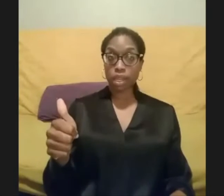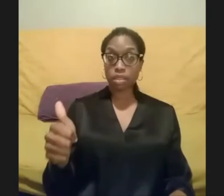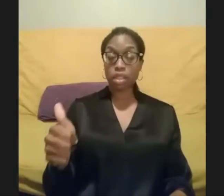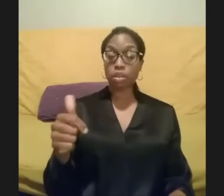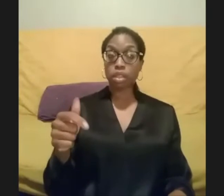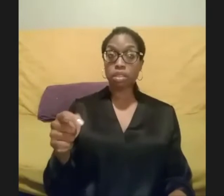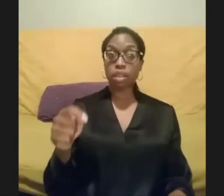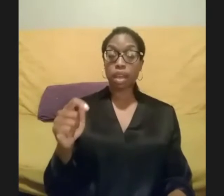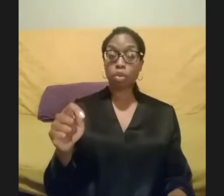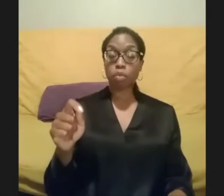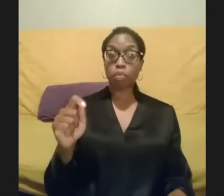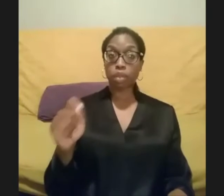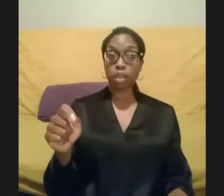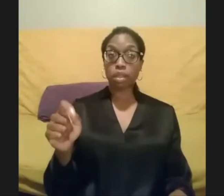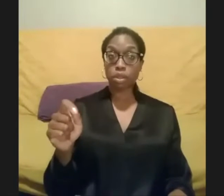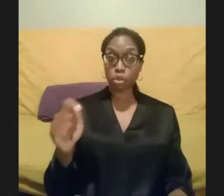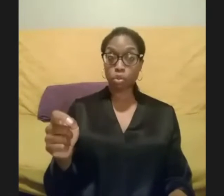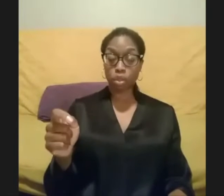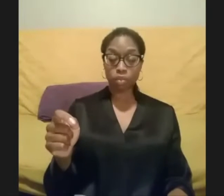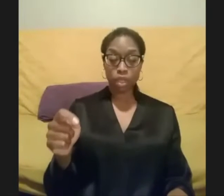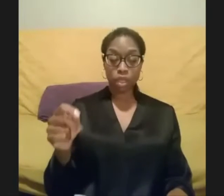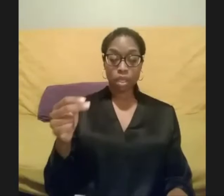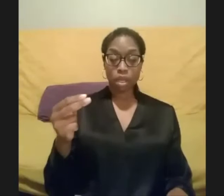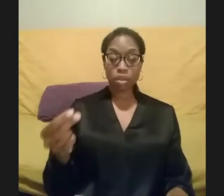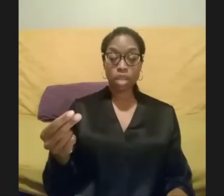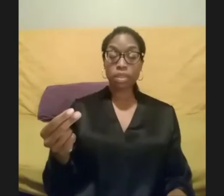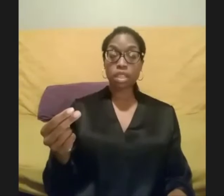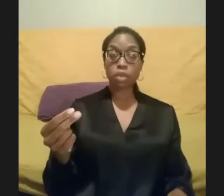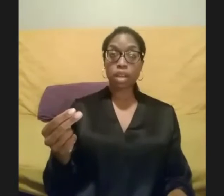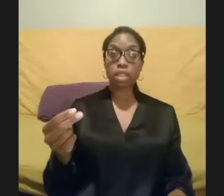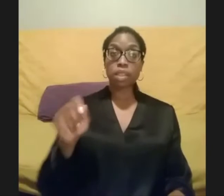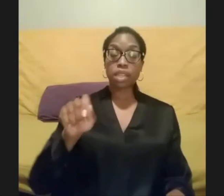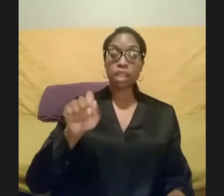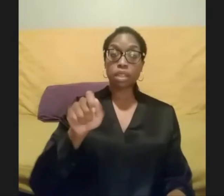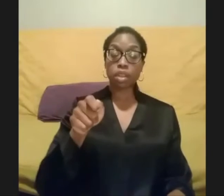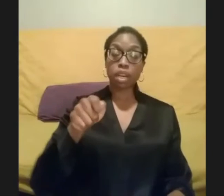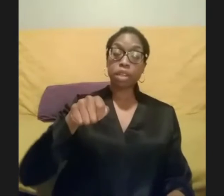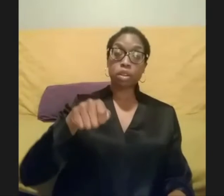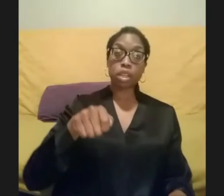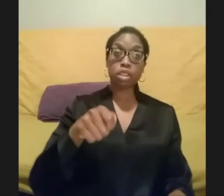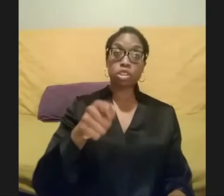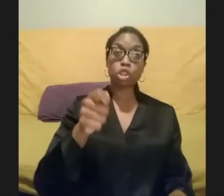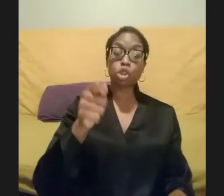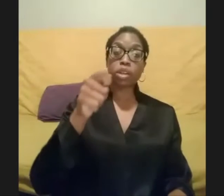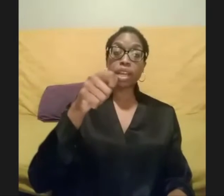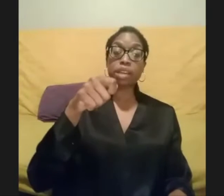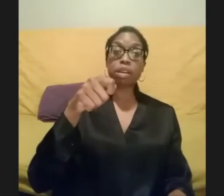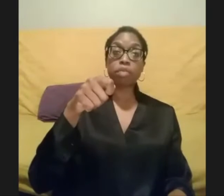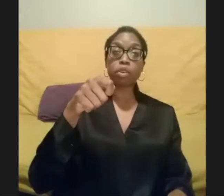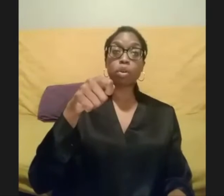testing. They're looking to see abnormal blood in your stool. Another type of sigmoidoscopy, they take a little camera and look in just the short end of your